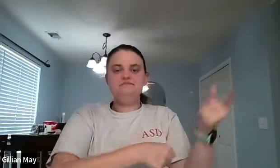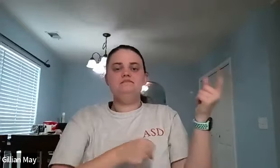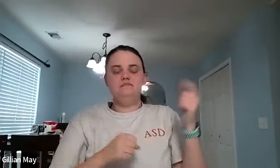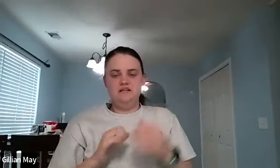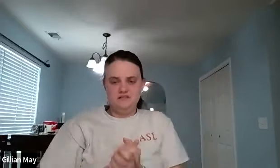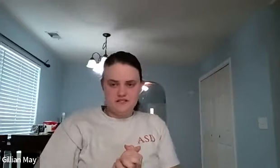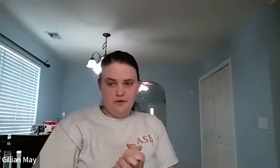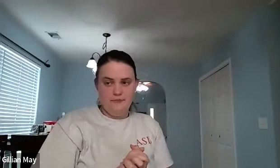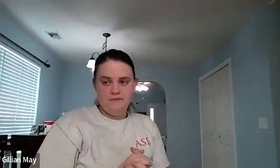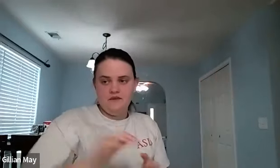So how